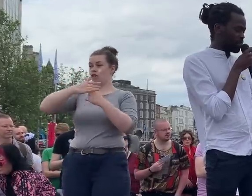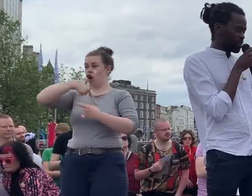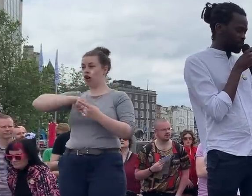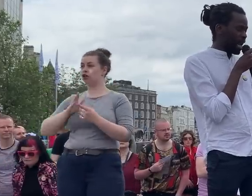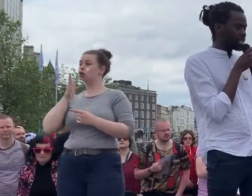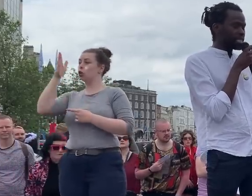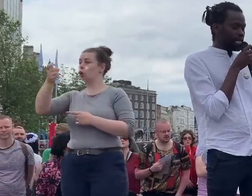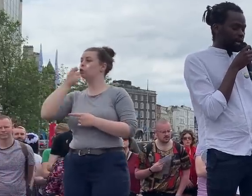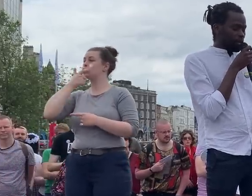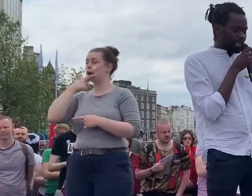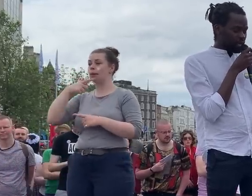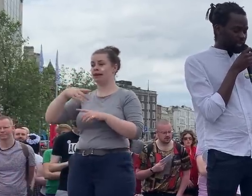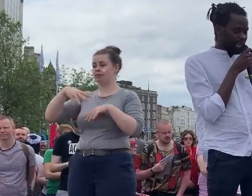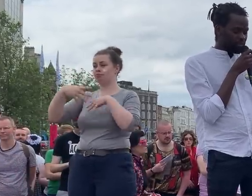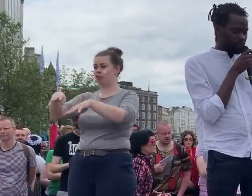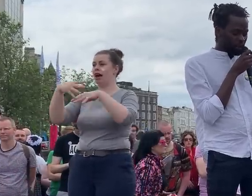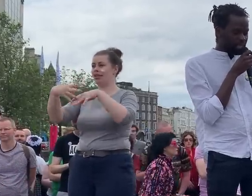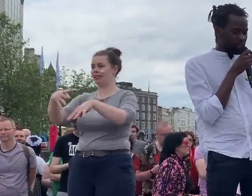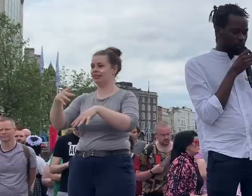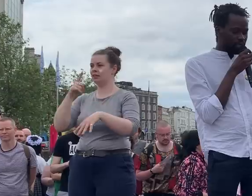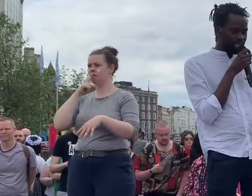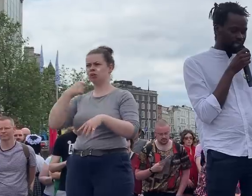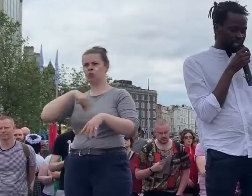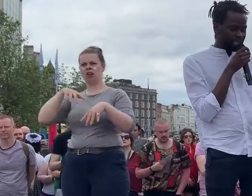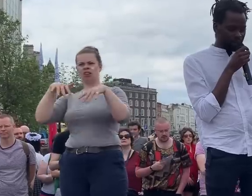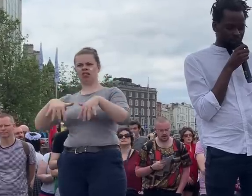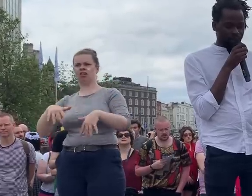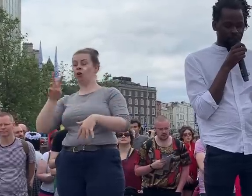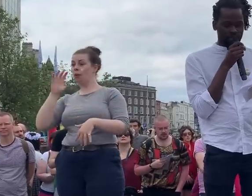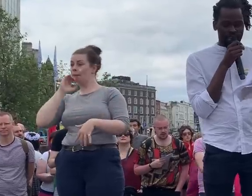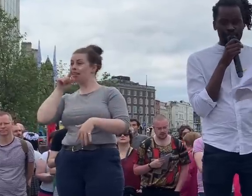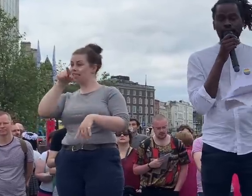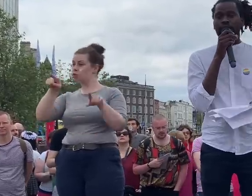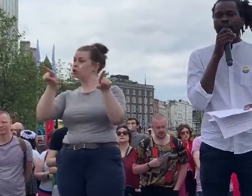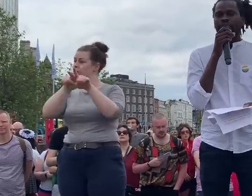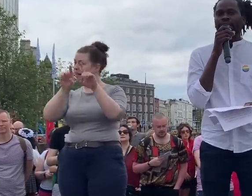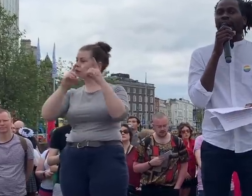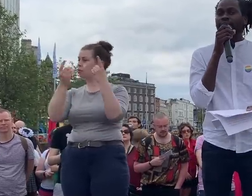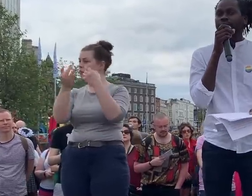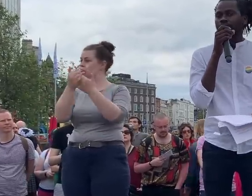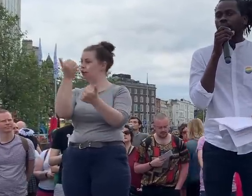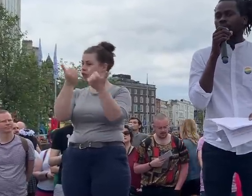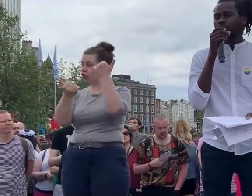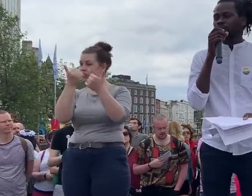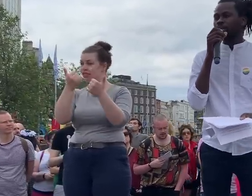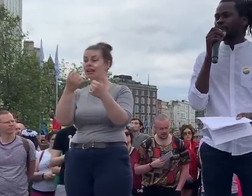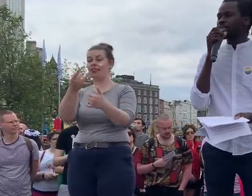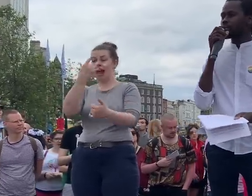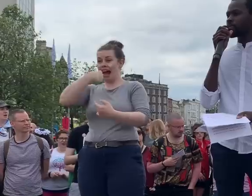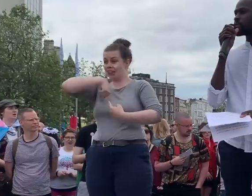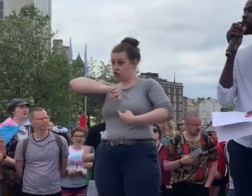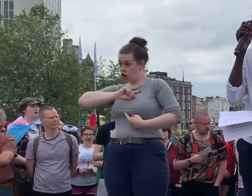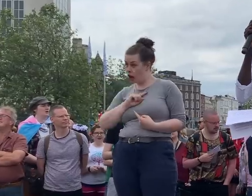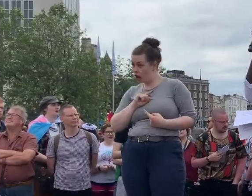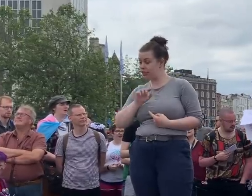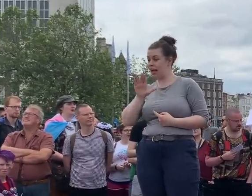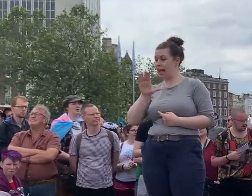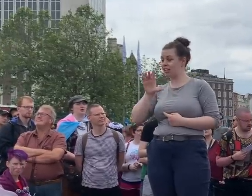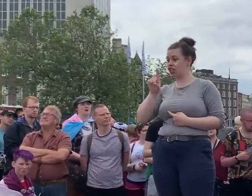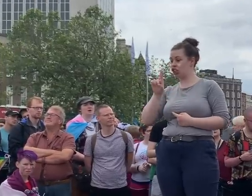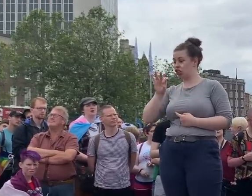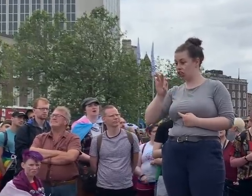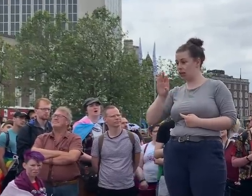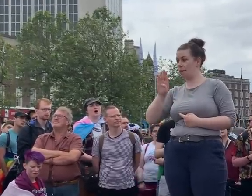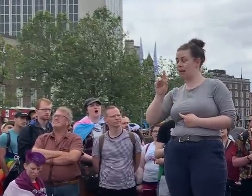travel to Dublin Pride. Marcy was left bewildered because this is the same Department of Justice that asks LGBT plus people to prove